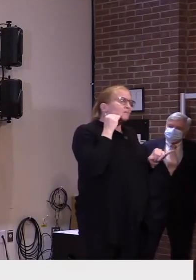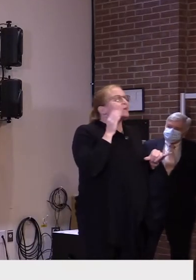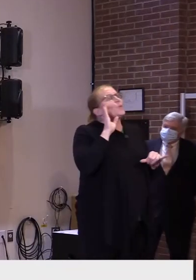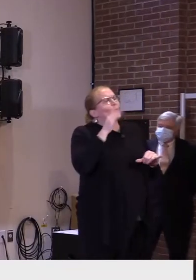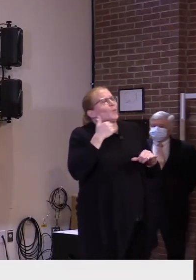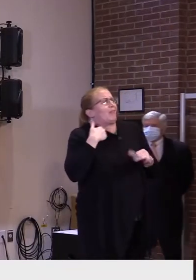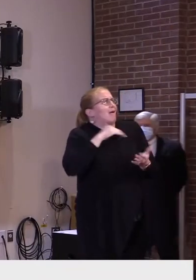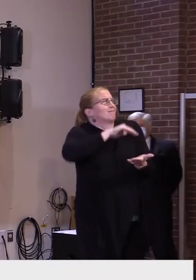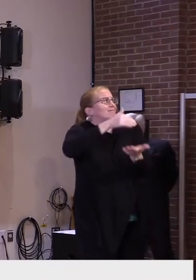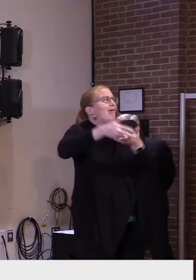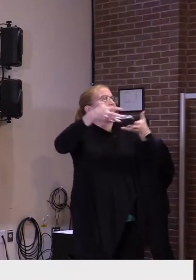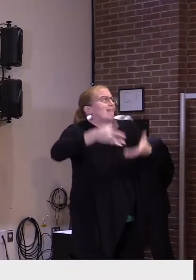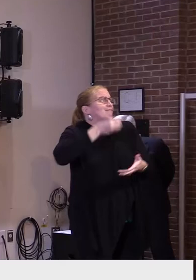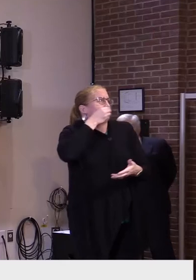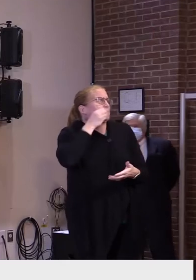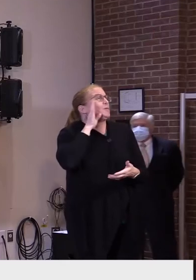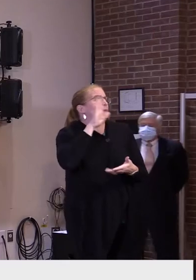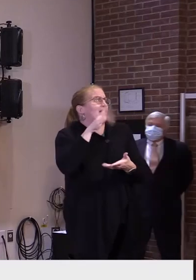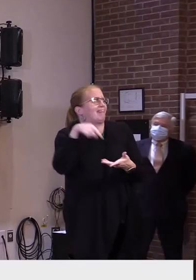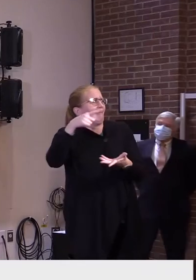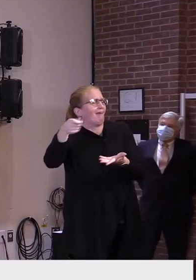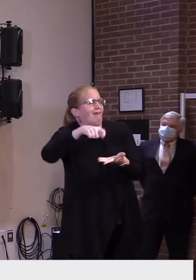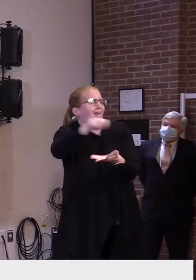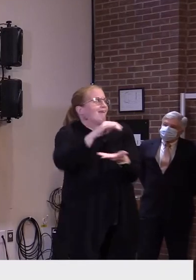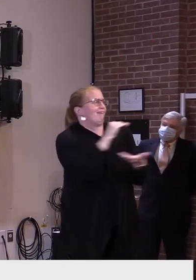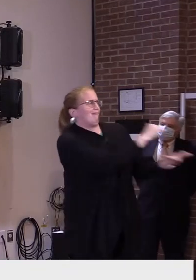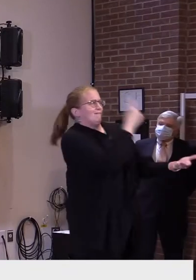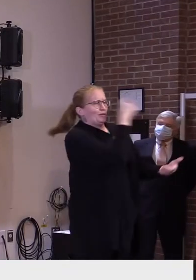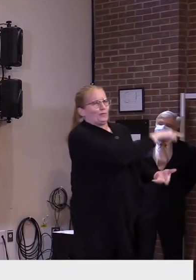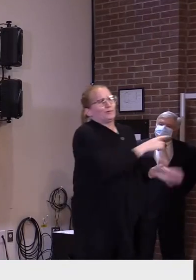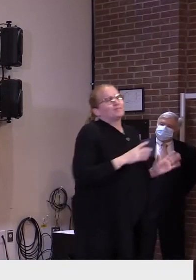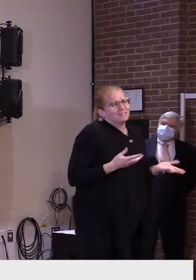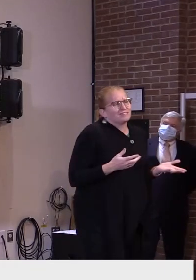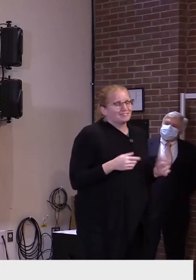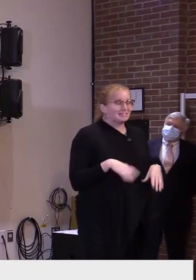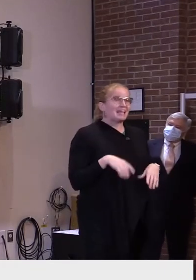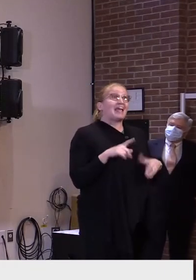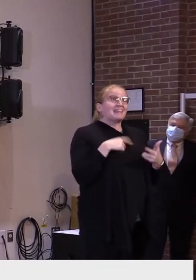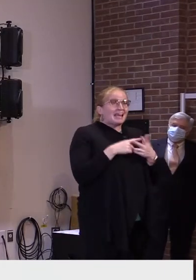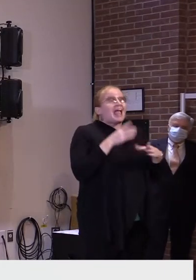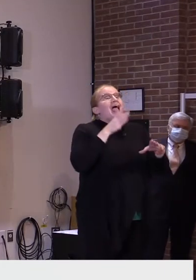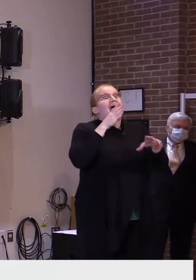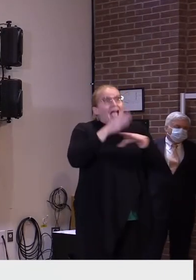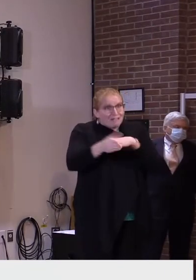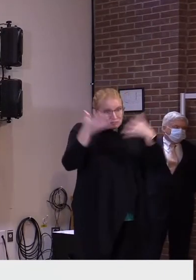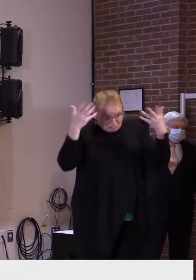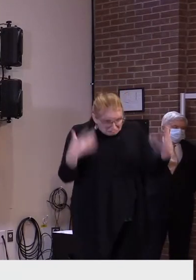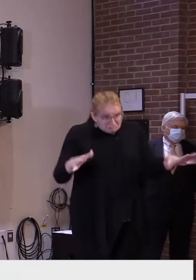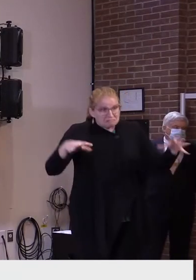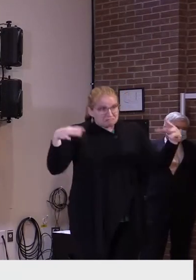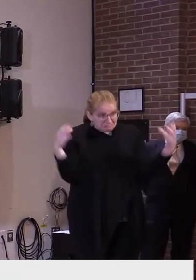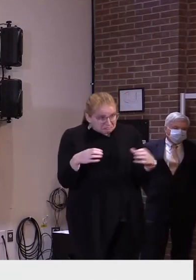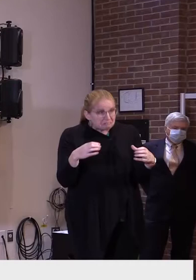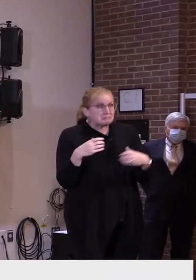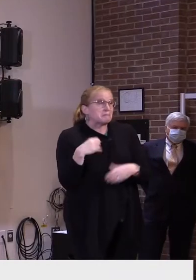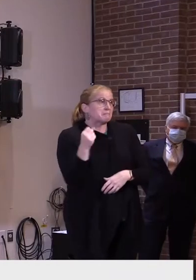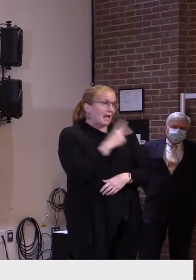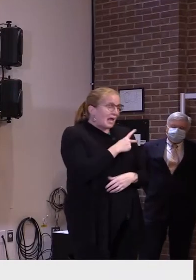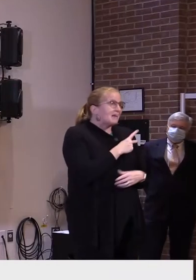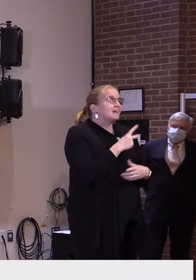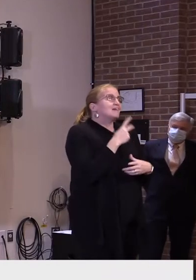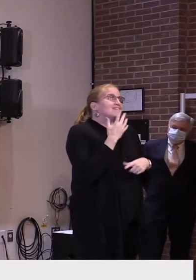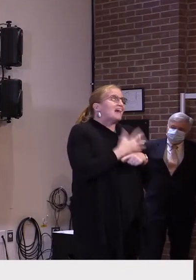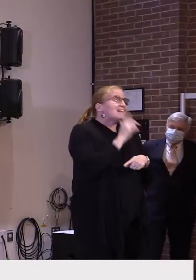five, get tested 5 to 7 days after the holiday gathering, even if you're fully vaccinated and even if you don't